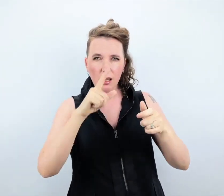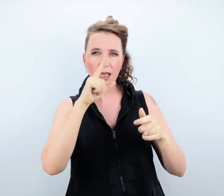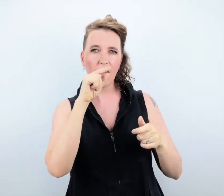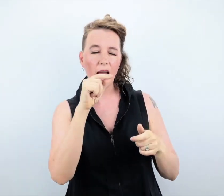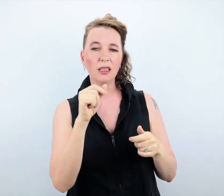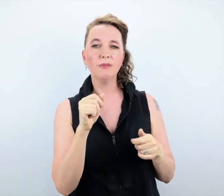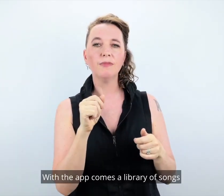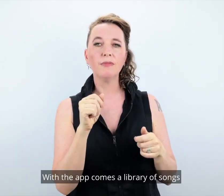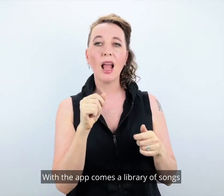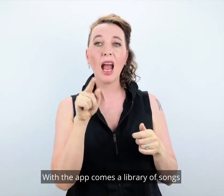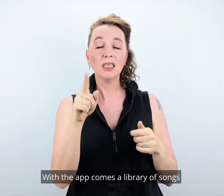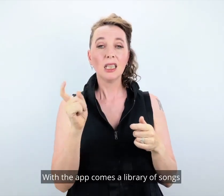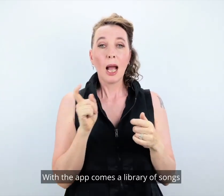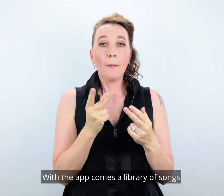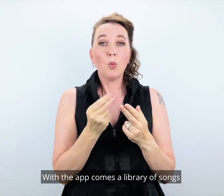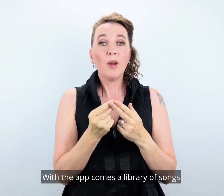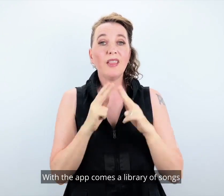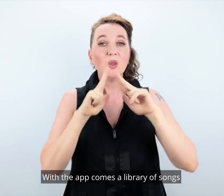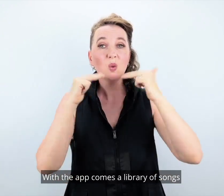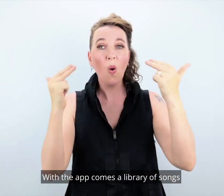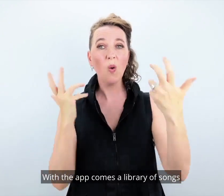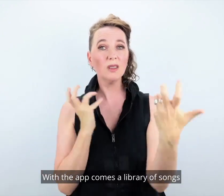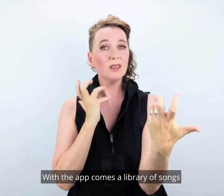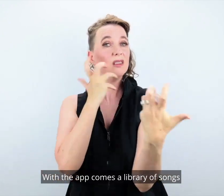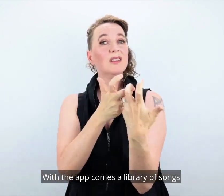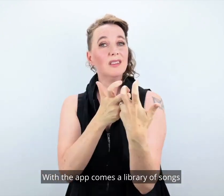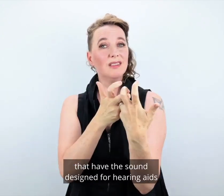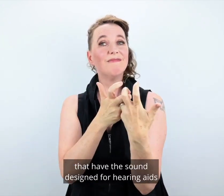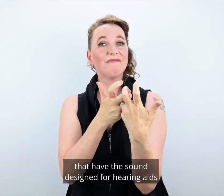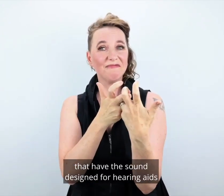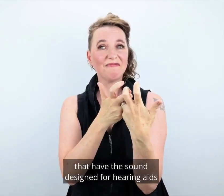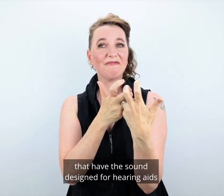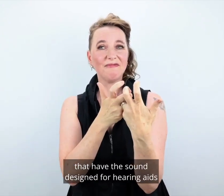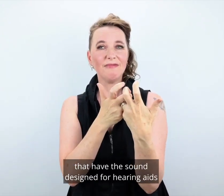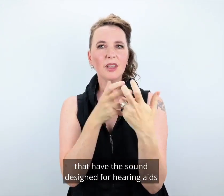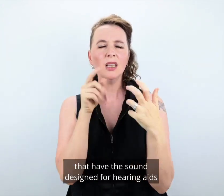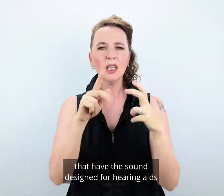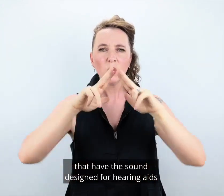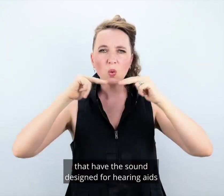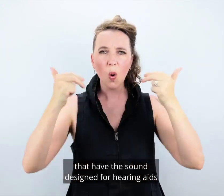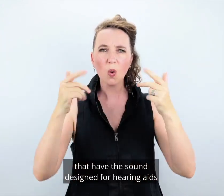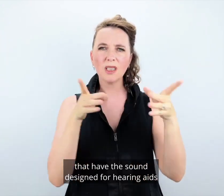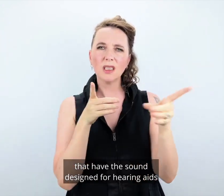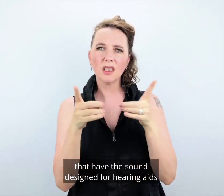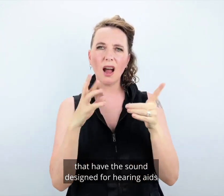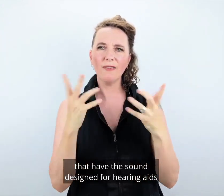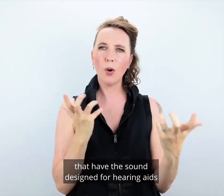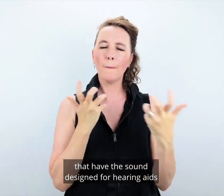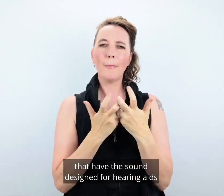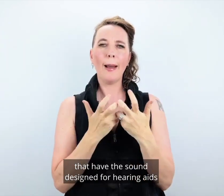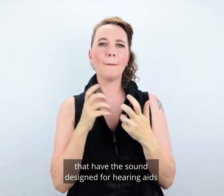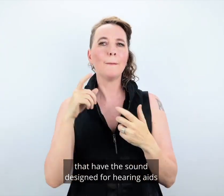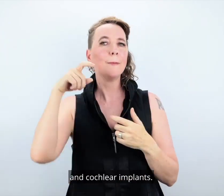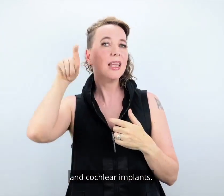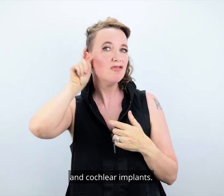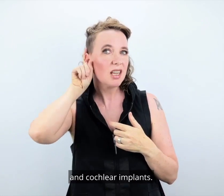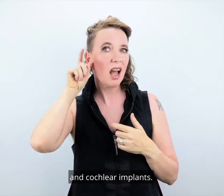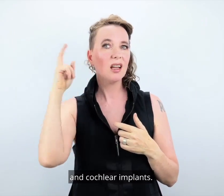With the app comes a library of songs that have the sound designed for hearing aids and cochlear